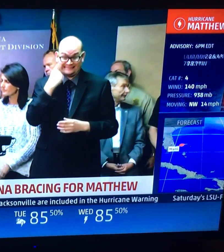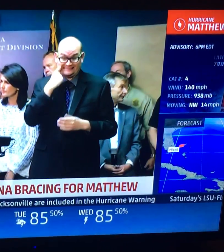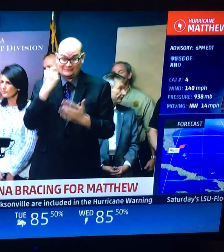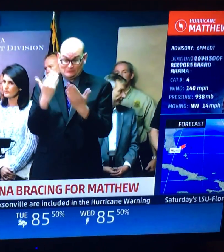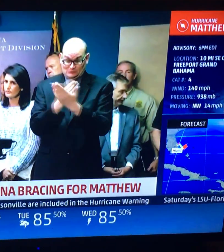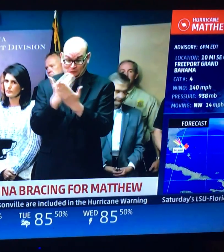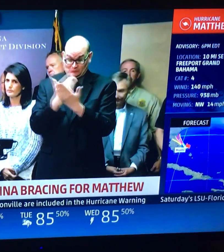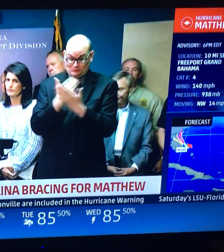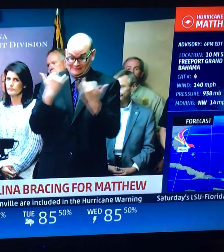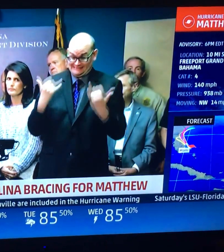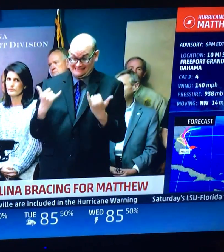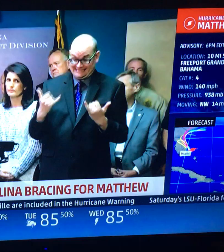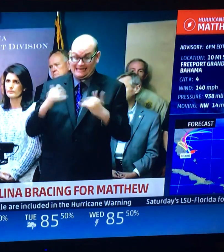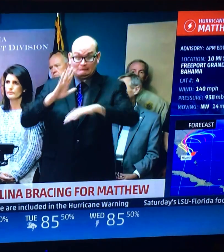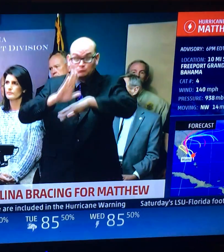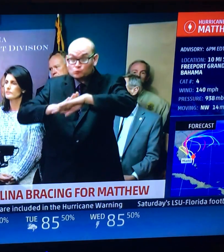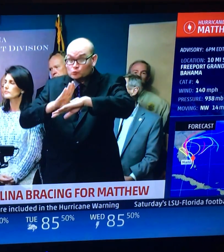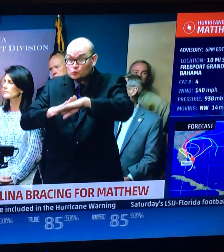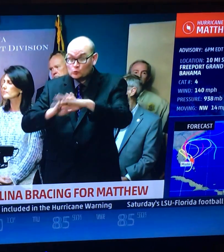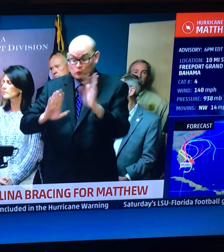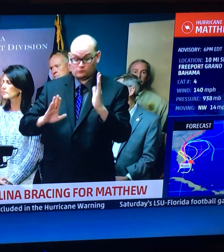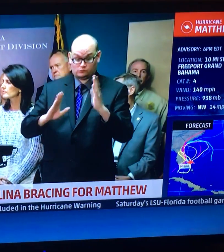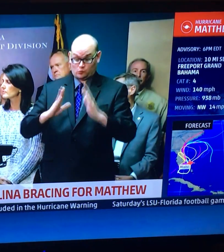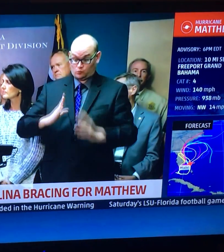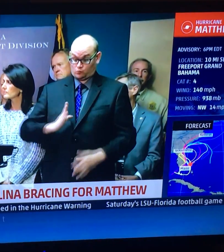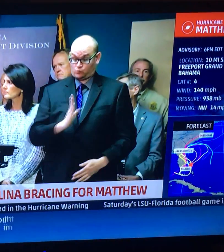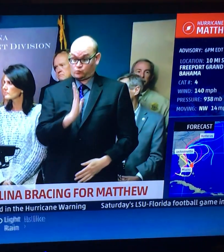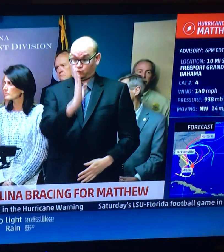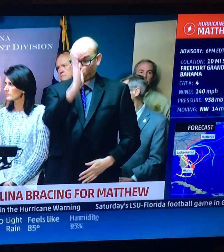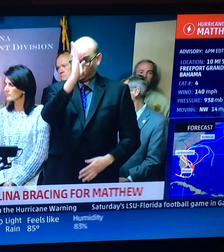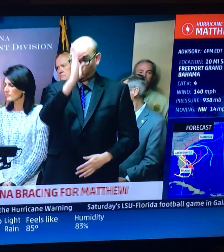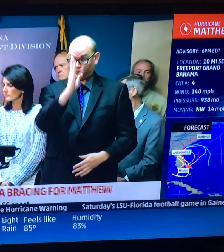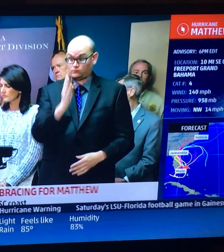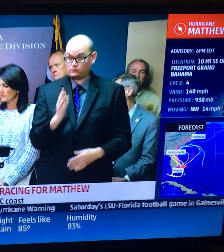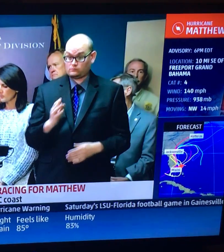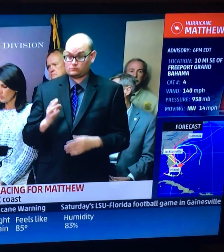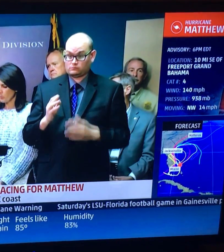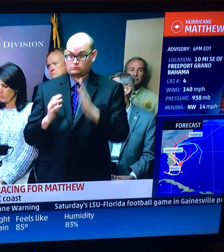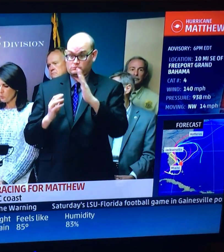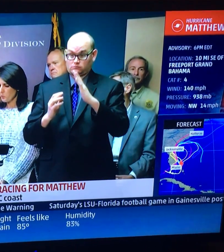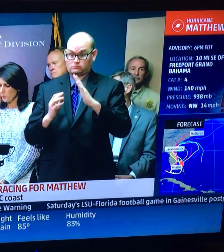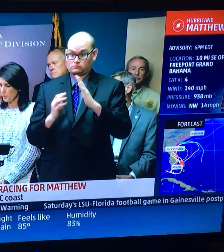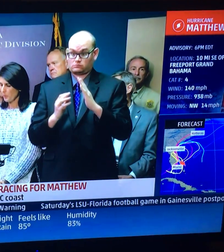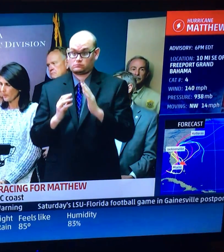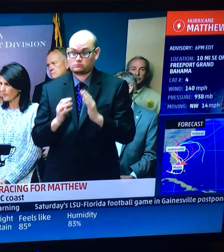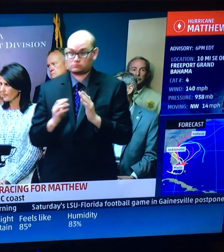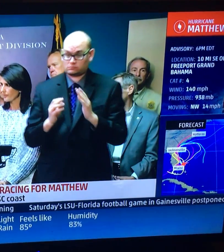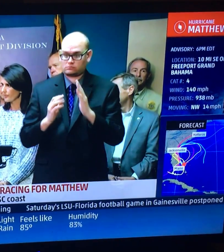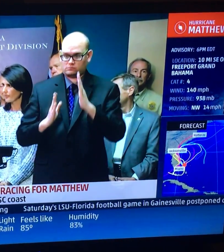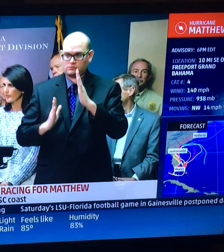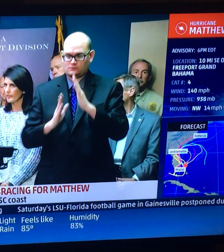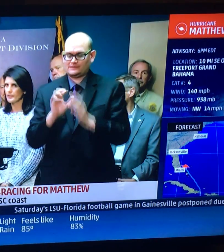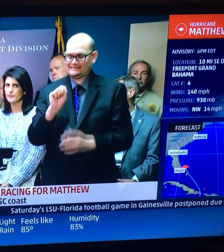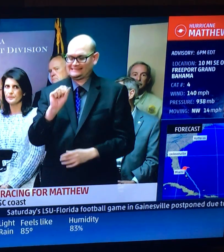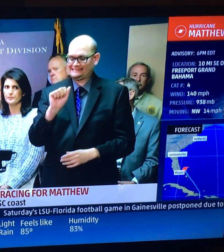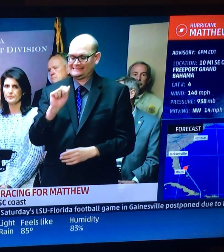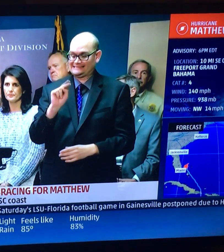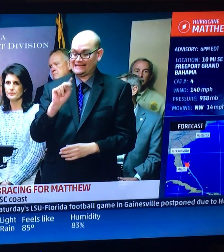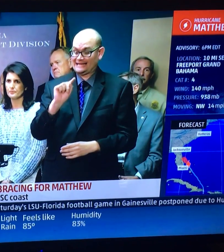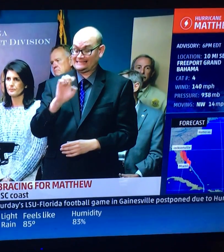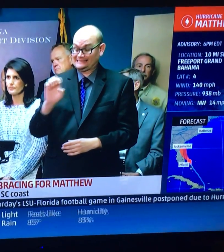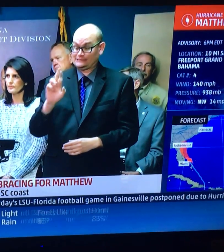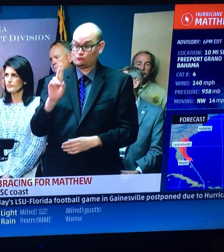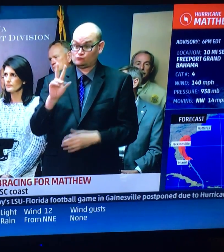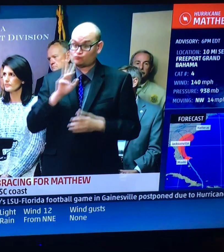up the coast all the way up to the South Santee River, as has the storm surge warnings. And a tropical storm warning is now in effect for the northern portion of the